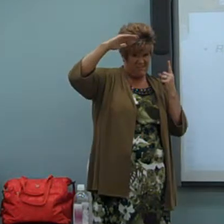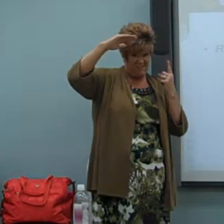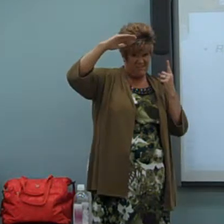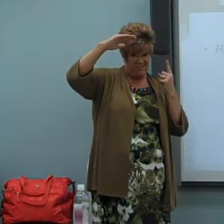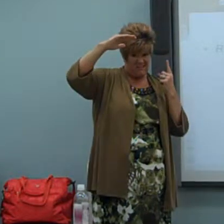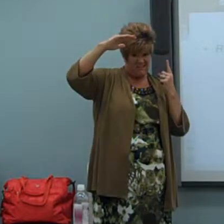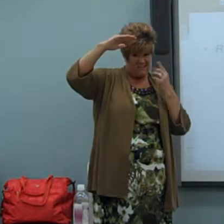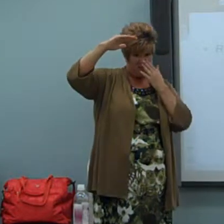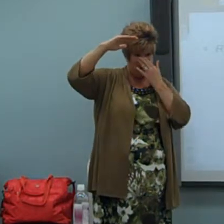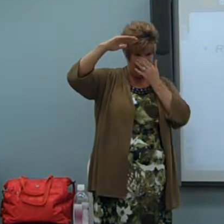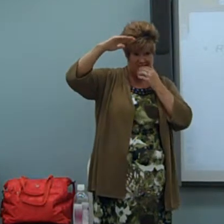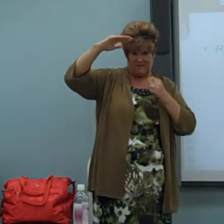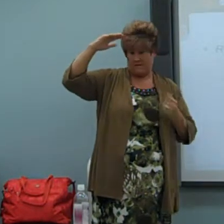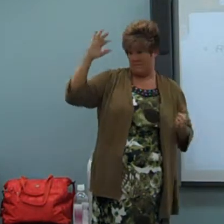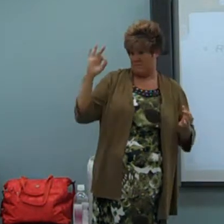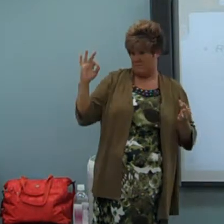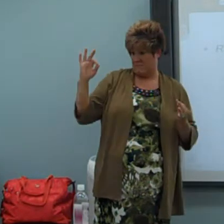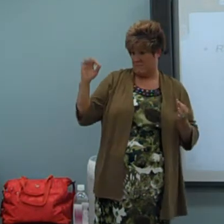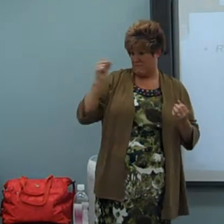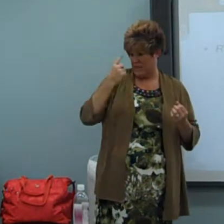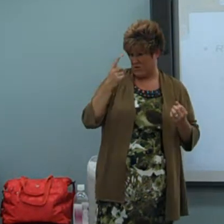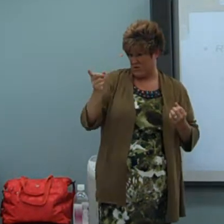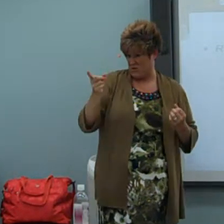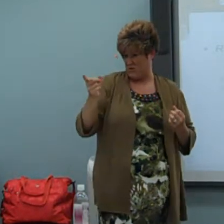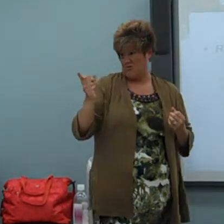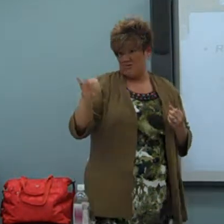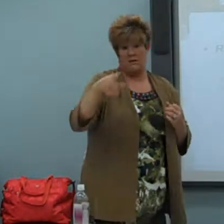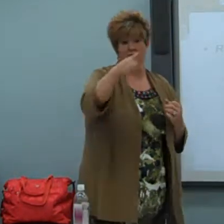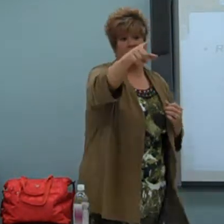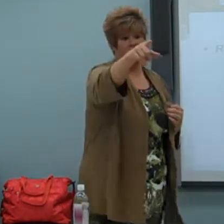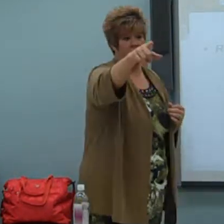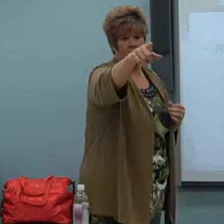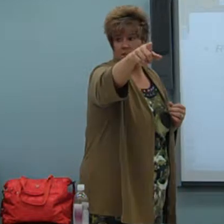that 30 seconds or less and we are getting paid that day. Does that make sense?